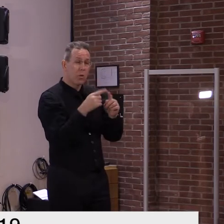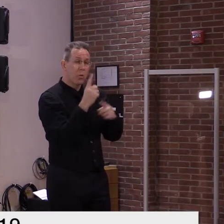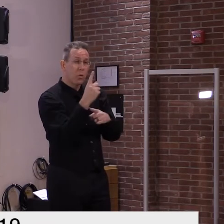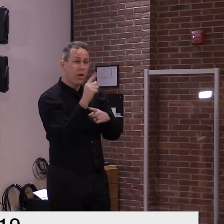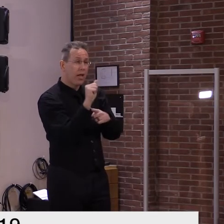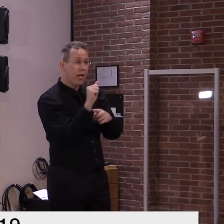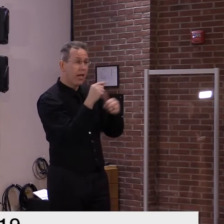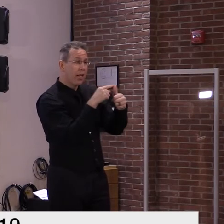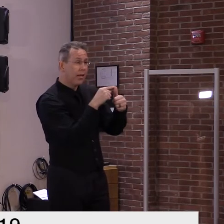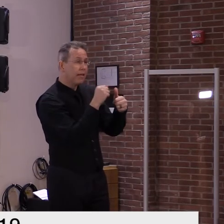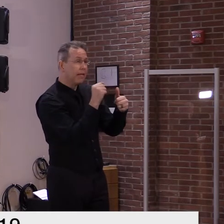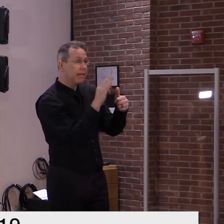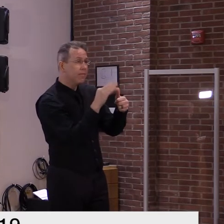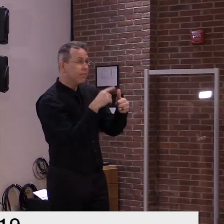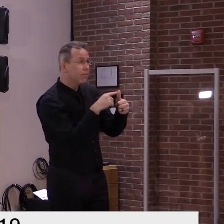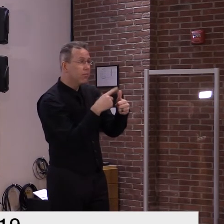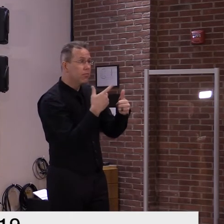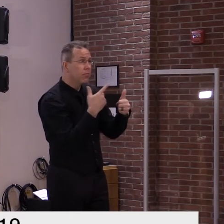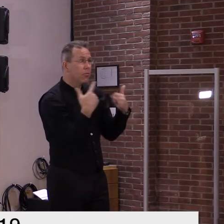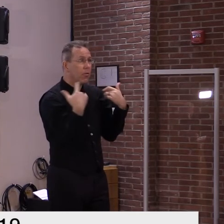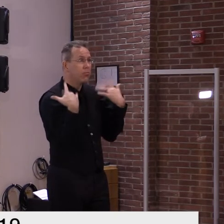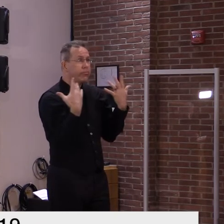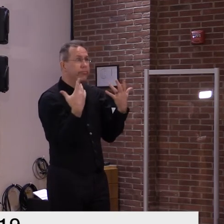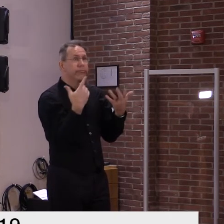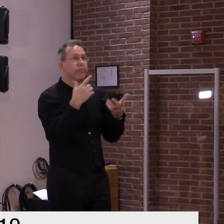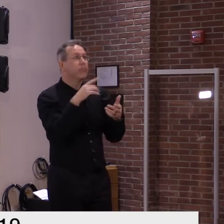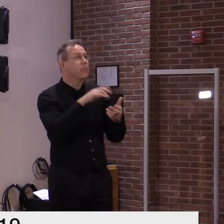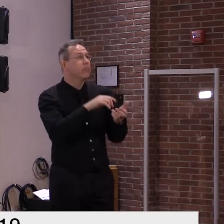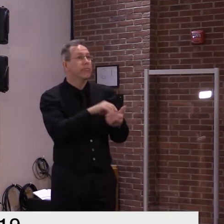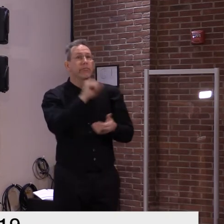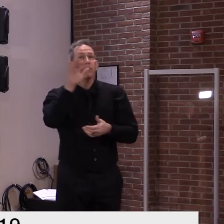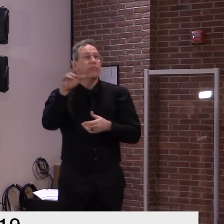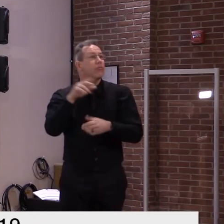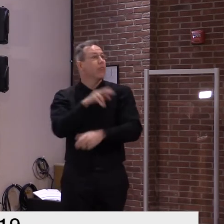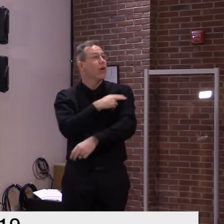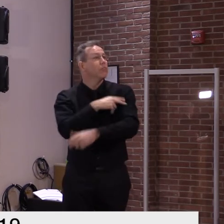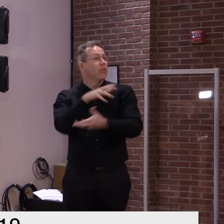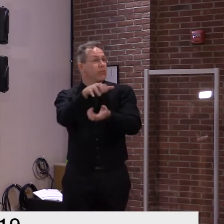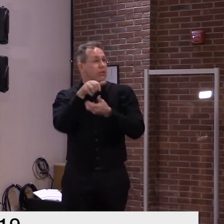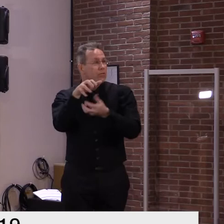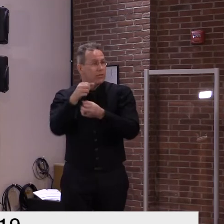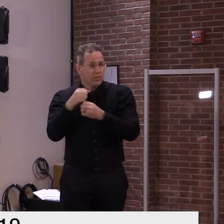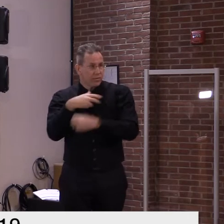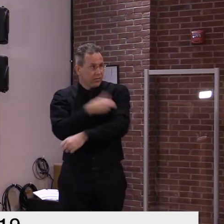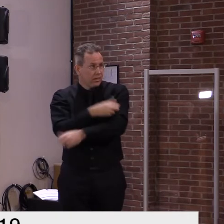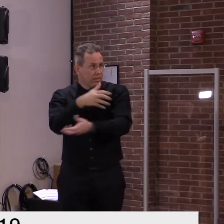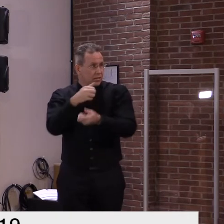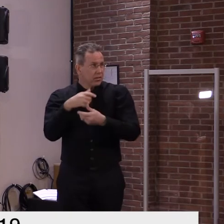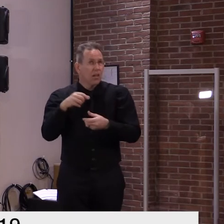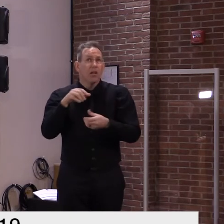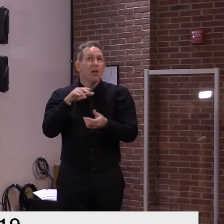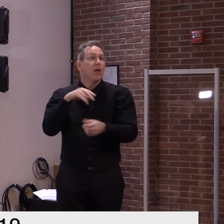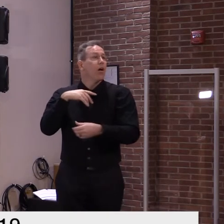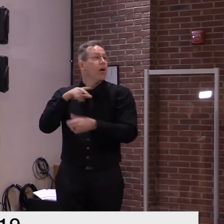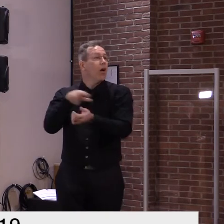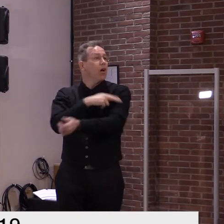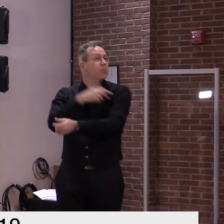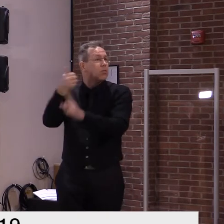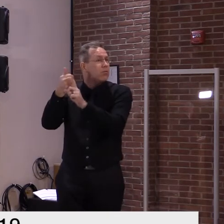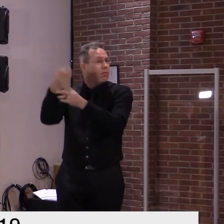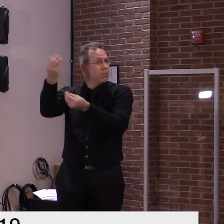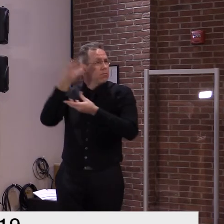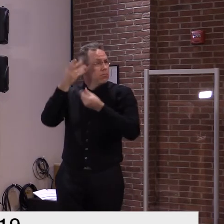administered, if we have those numbers. I'm just not sure we do, because everybody's